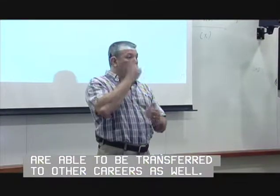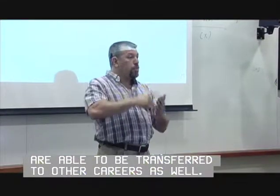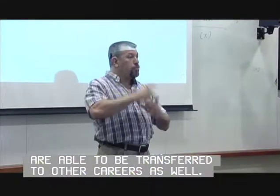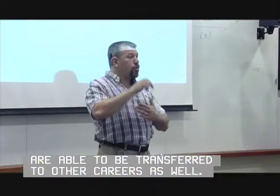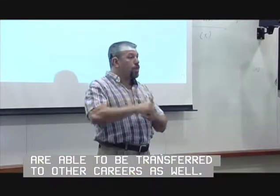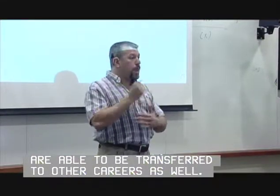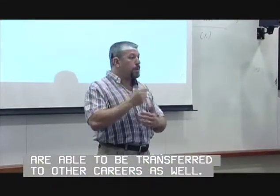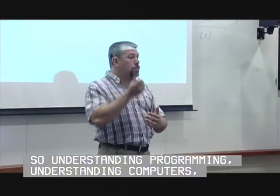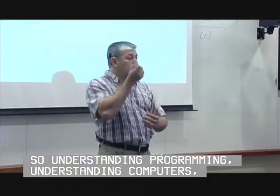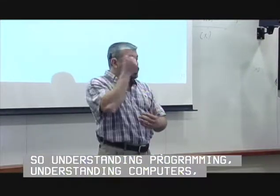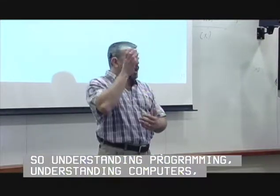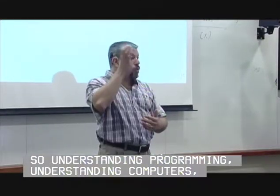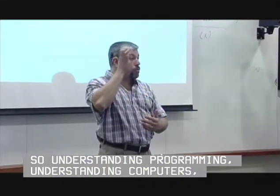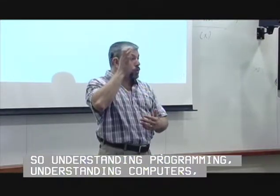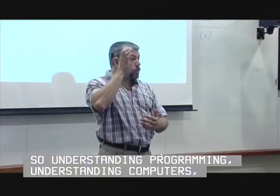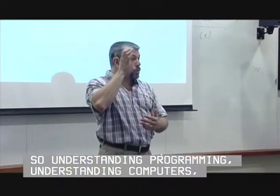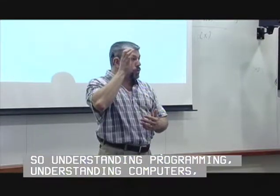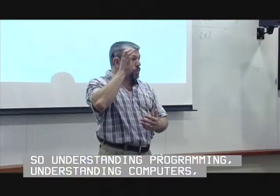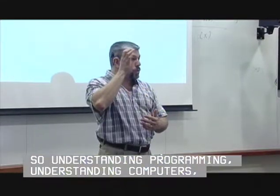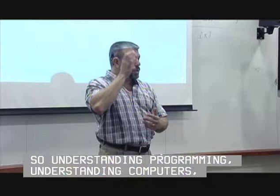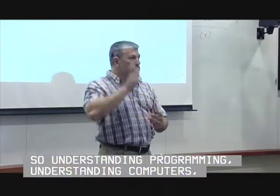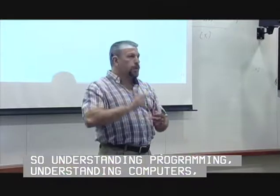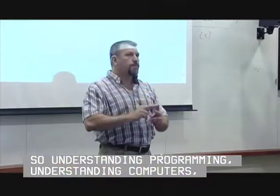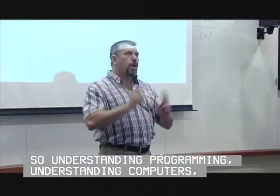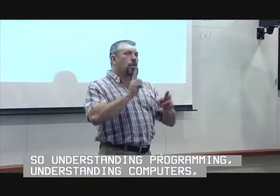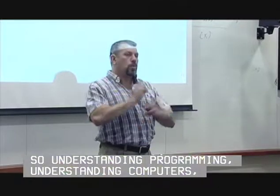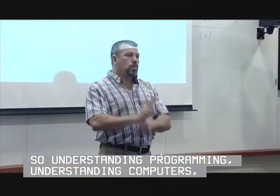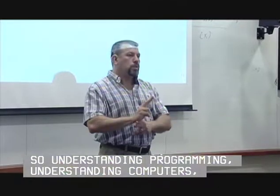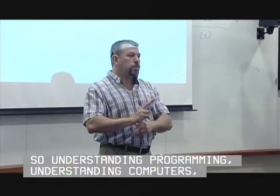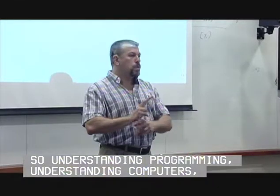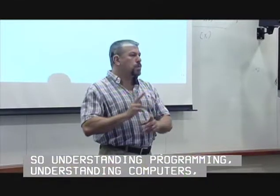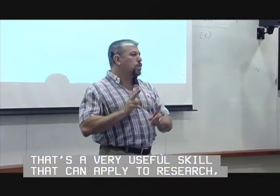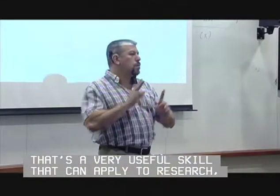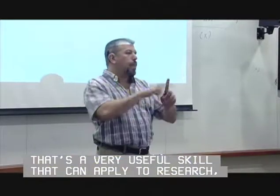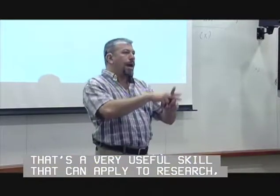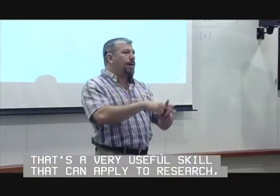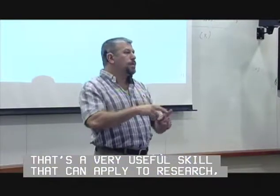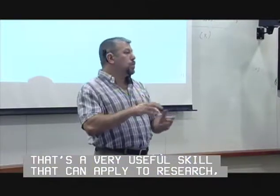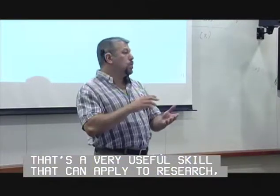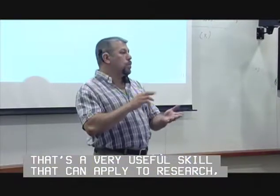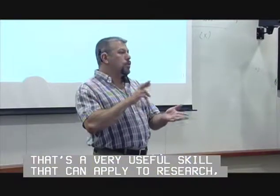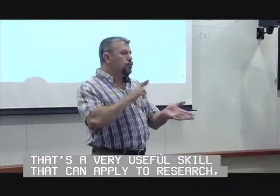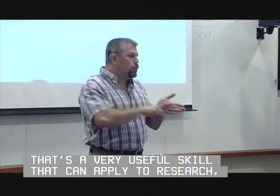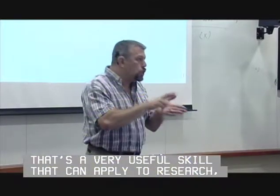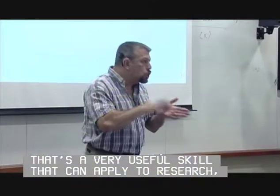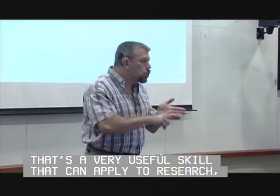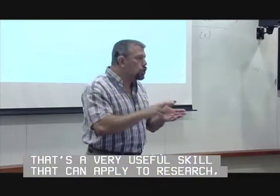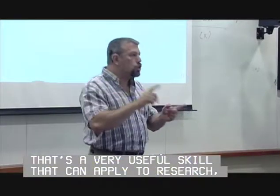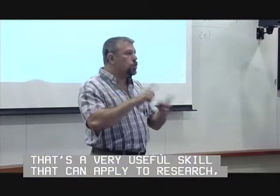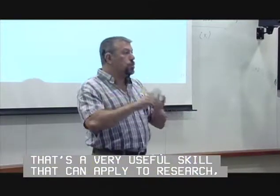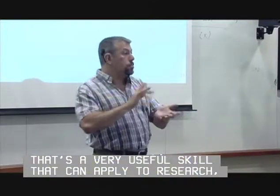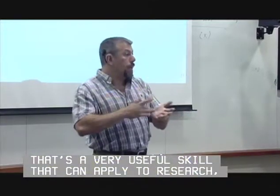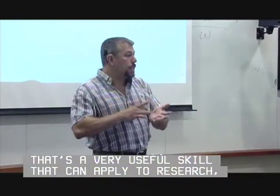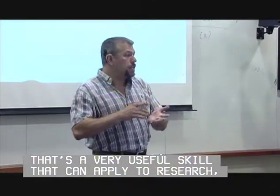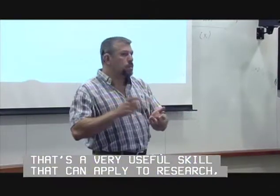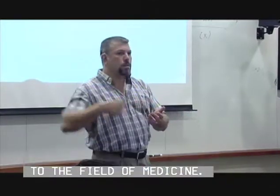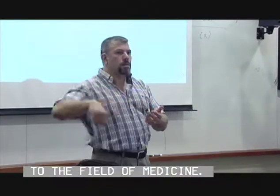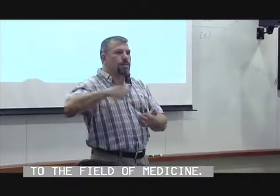well. So understanding programming, understanding computers, that's a very useful skill that can apply to research, to the field